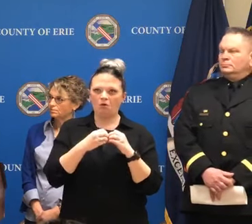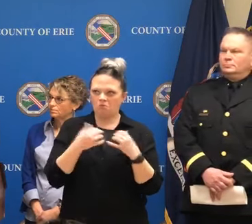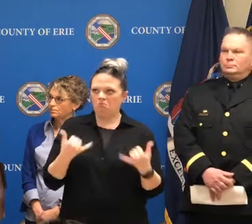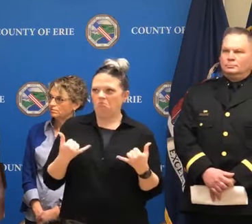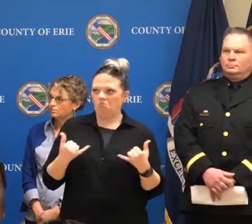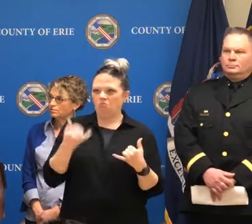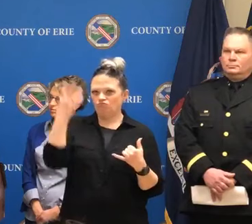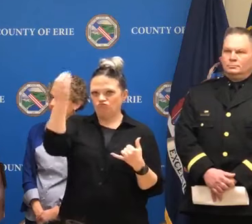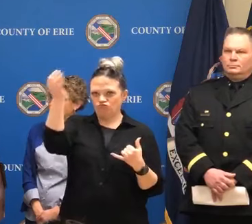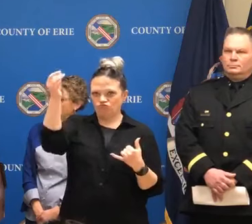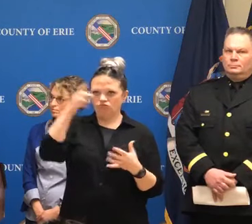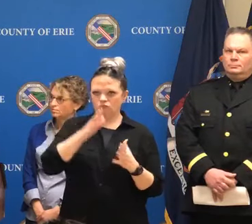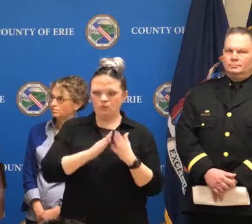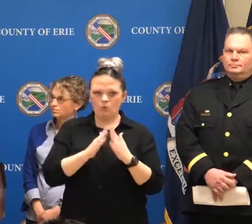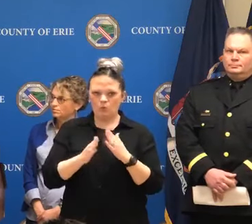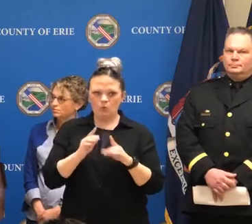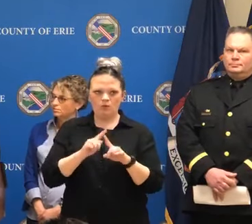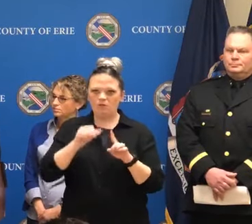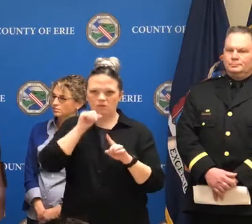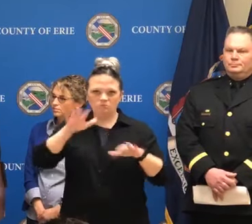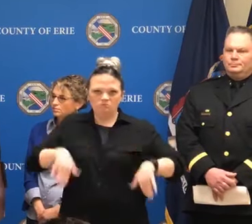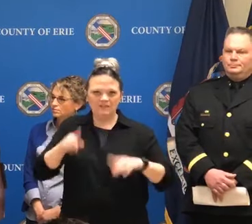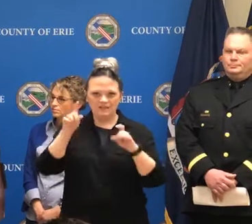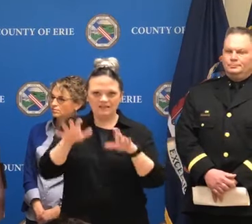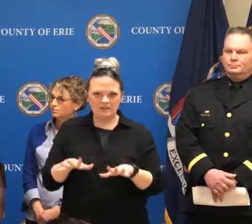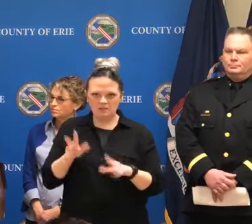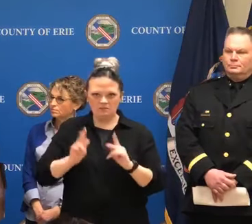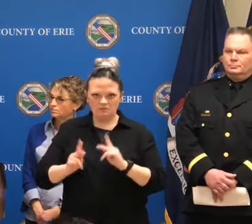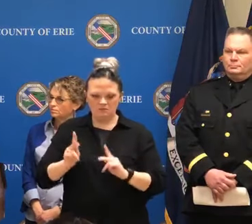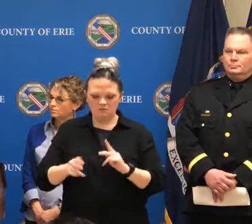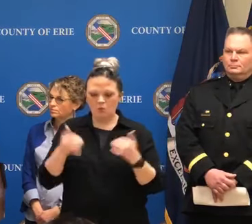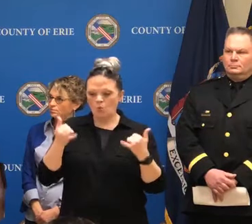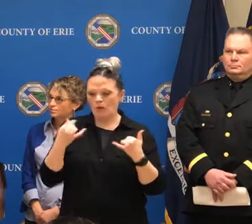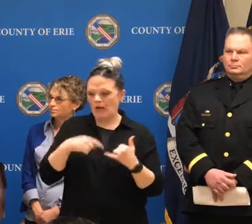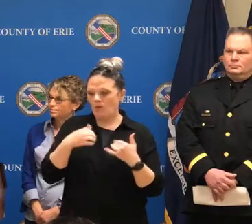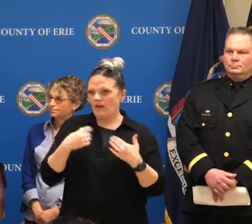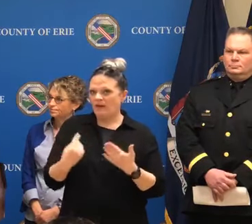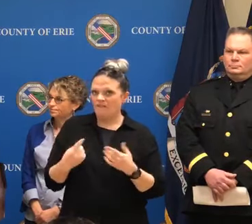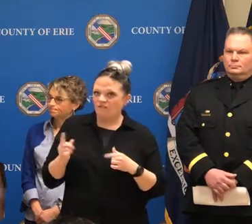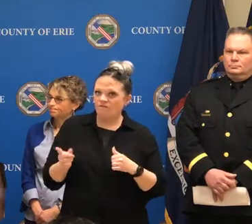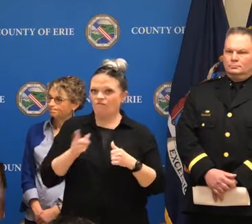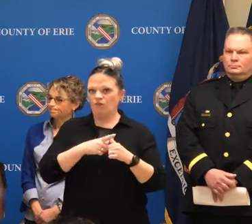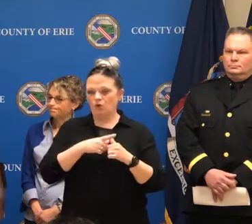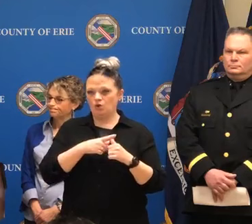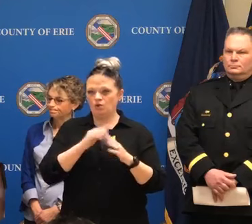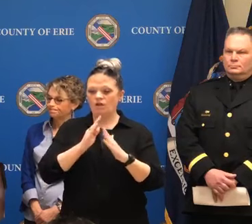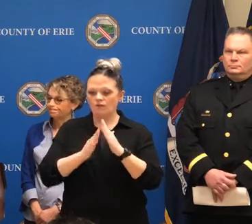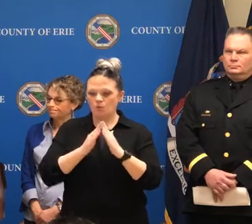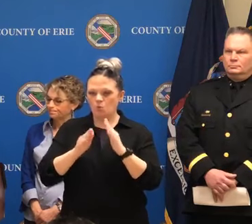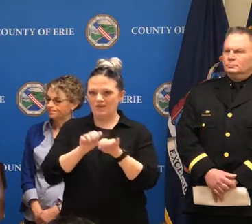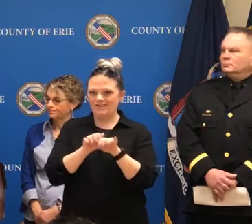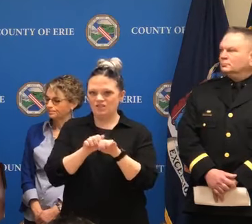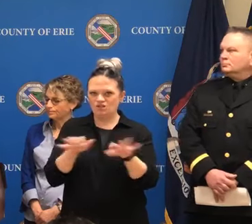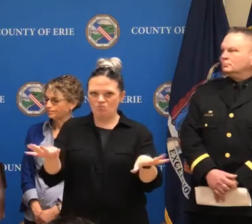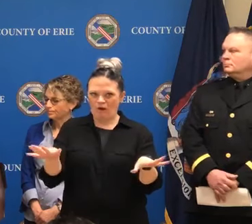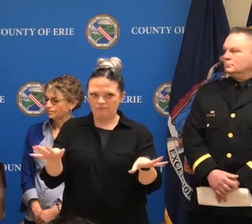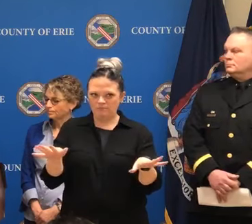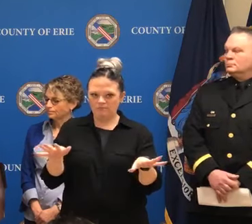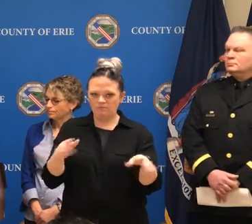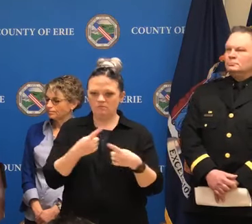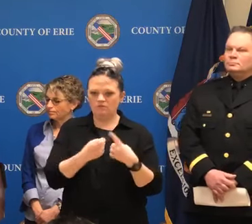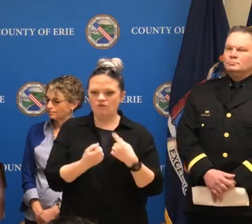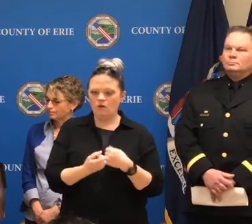our community. We just haven't tested those individuals. And now we have our first case of community spread from